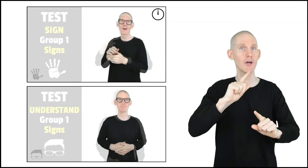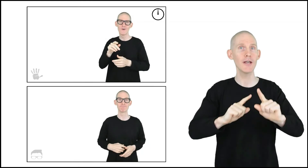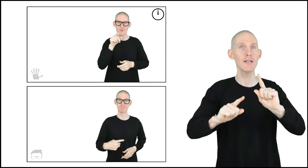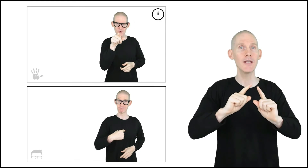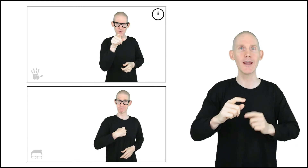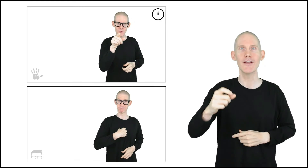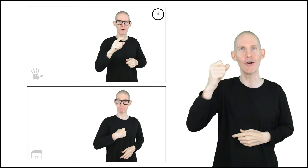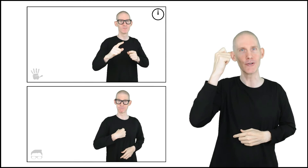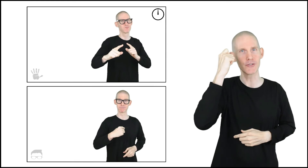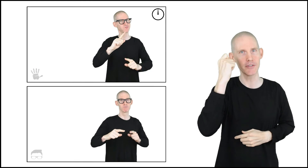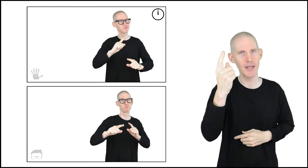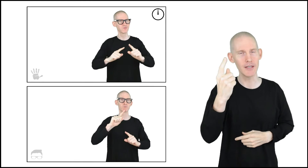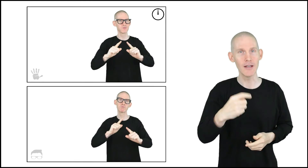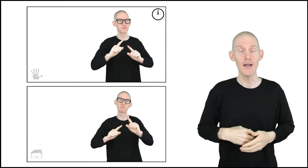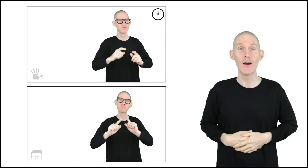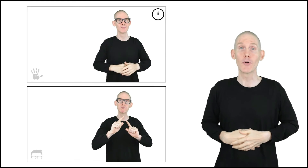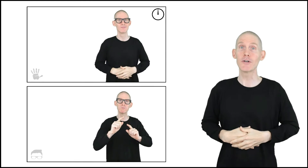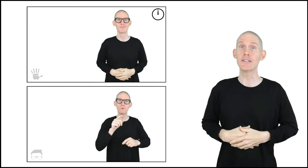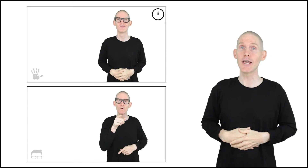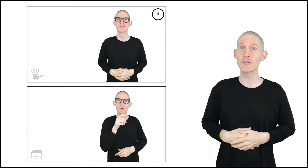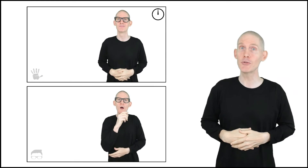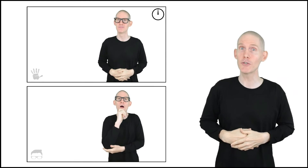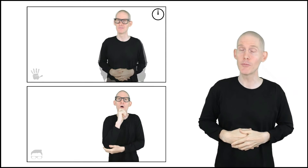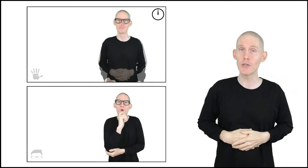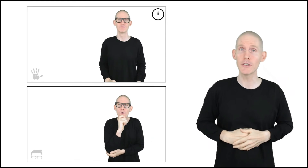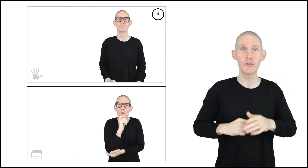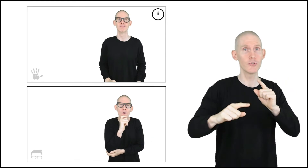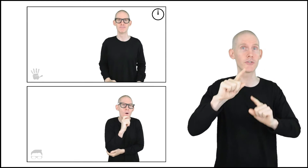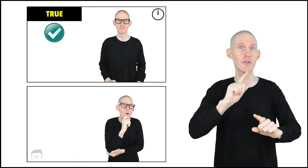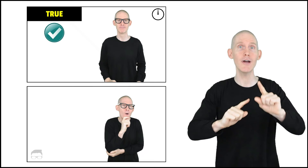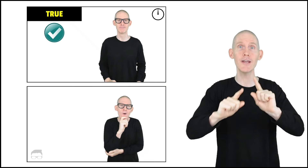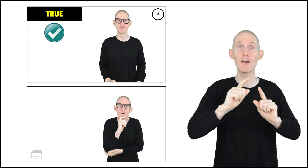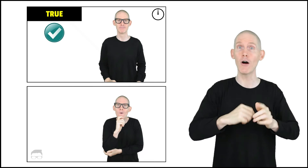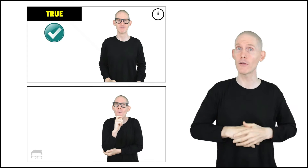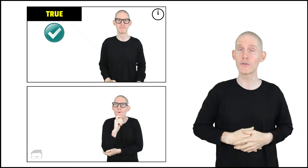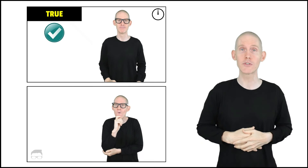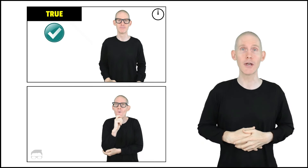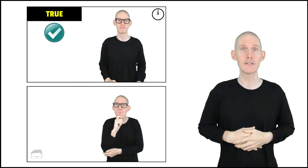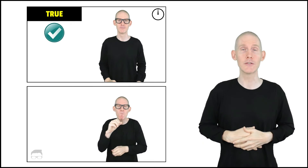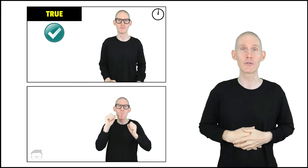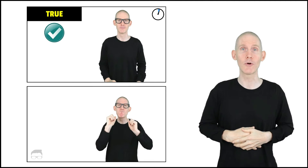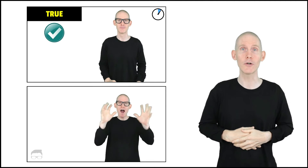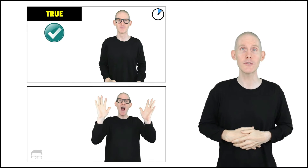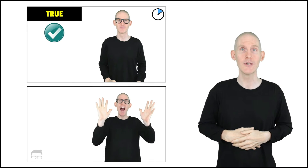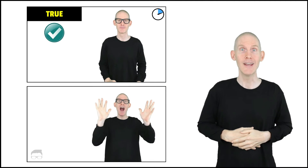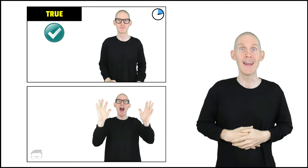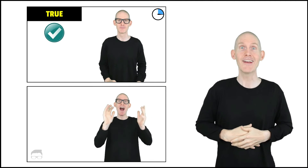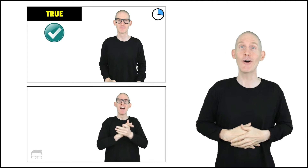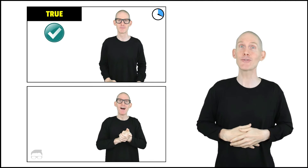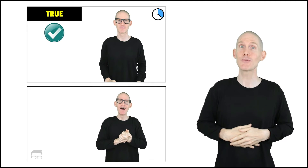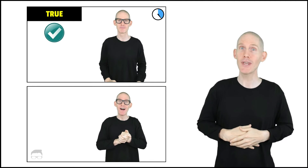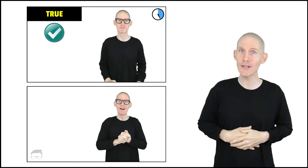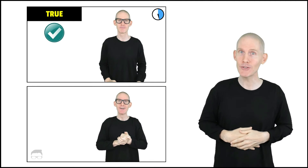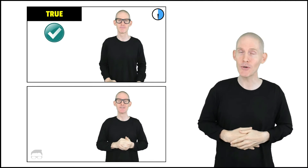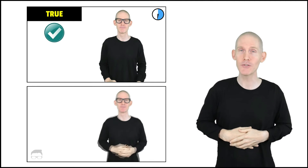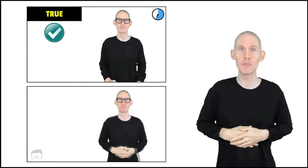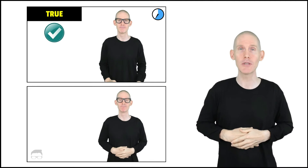signing and understanding. We're going to test you on your ability to sign all of the signs in this course and also test you on your ability